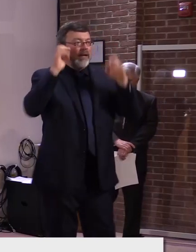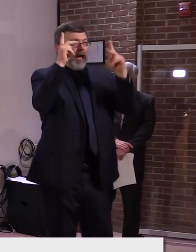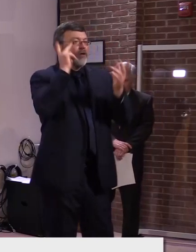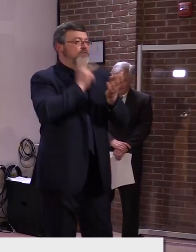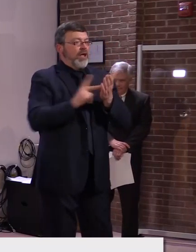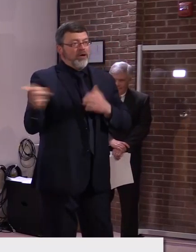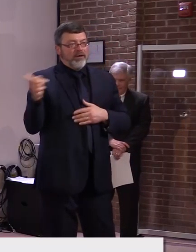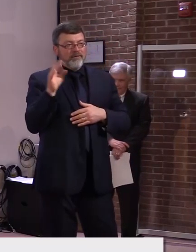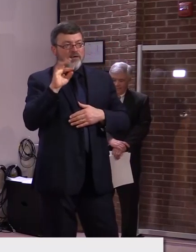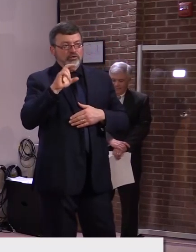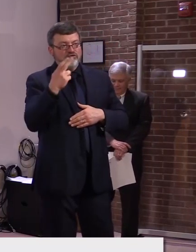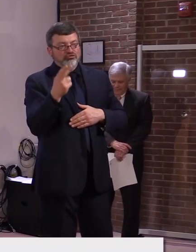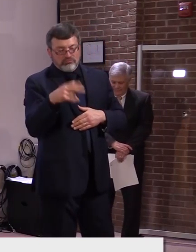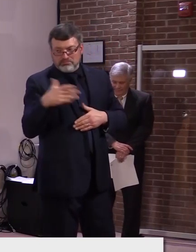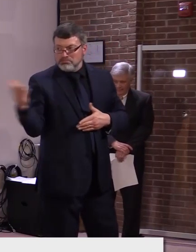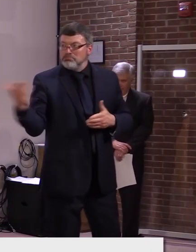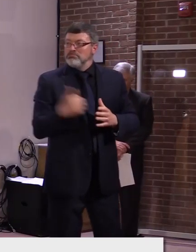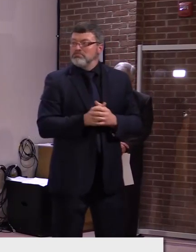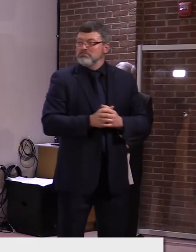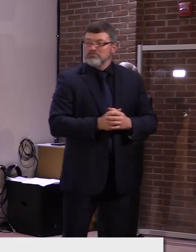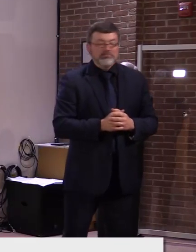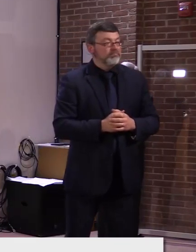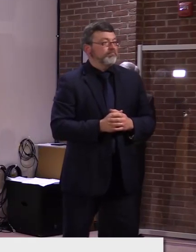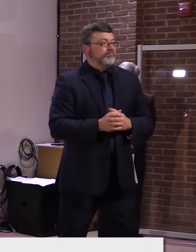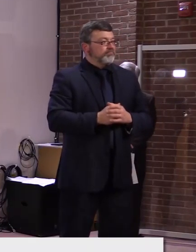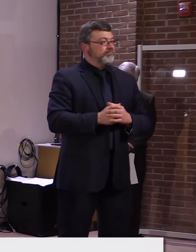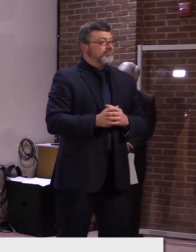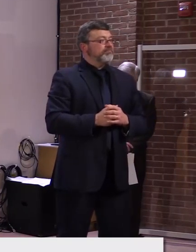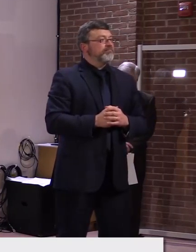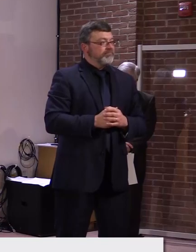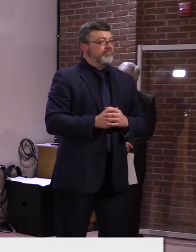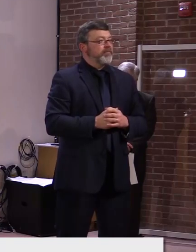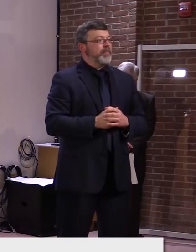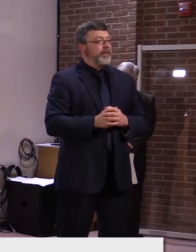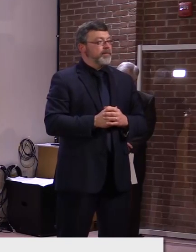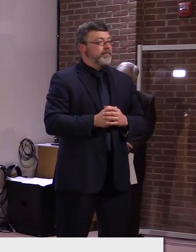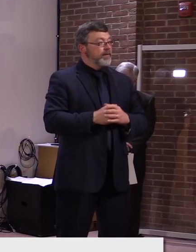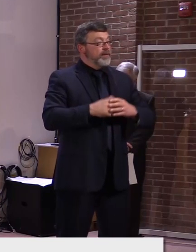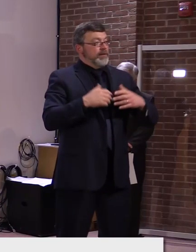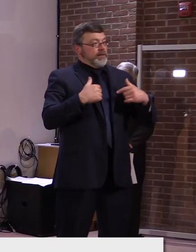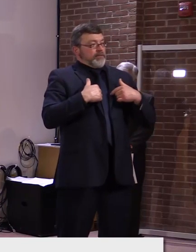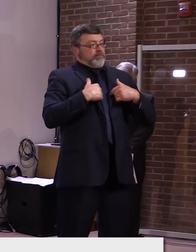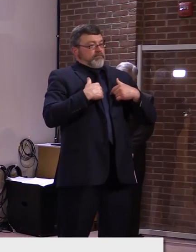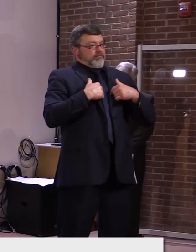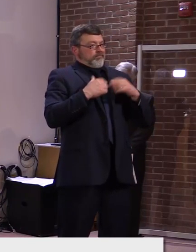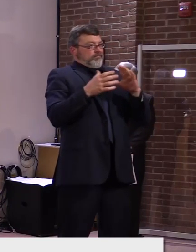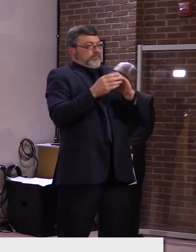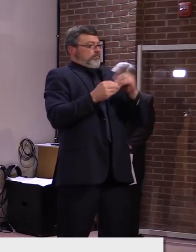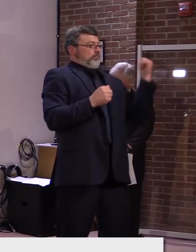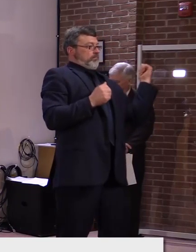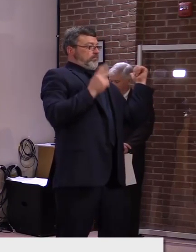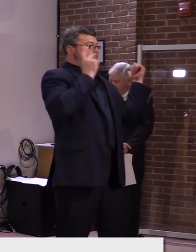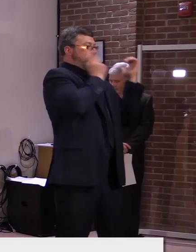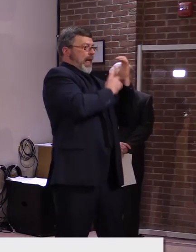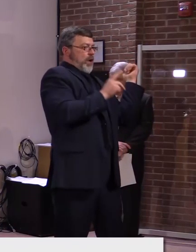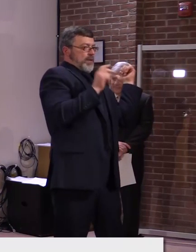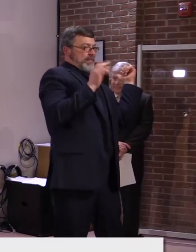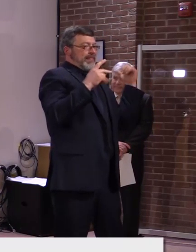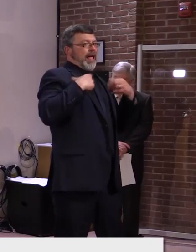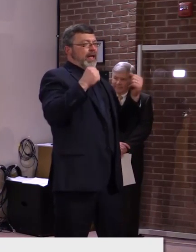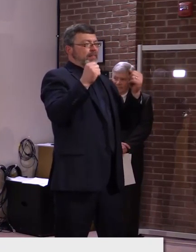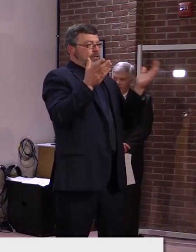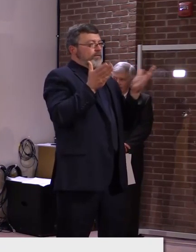Thank you, Governor. Good morning. Secretary Smith will provide a more detailed update on our vaccination program in general, but I